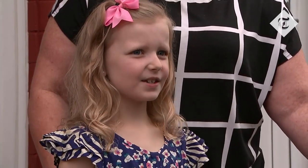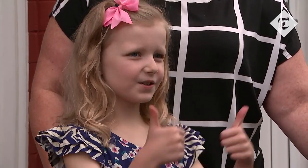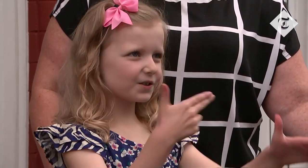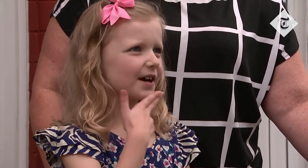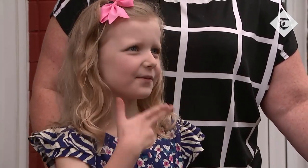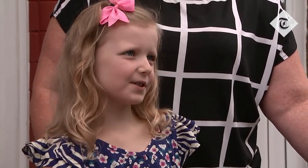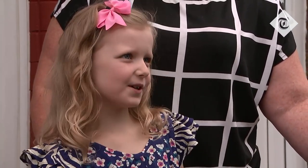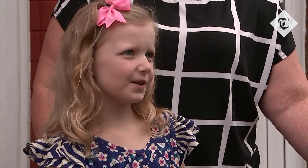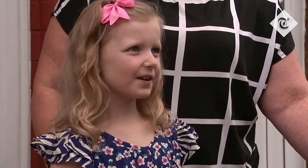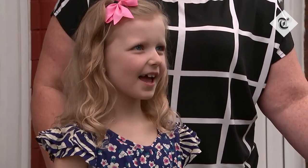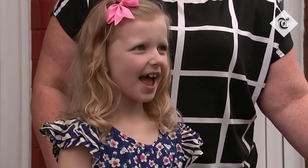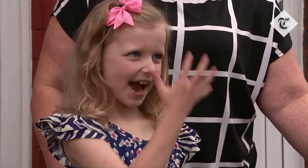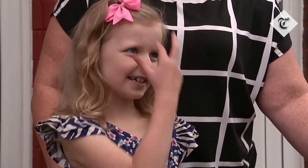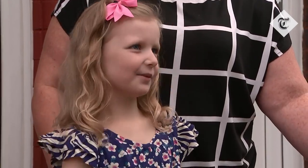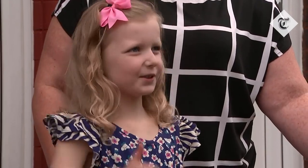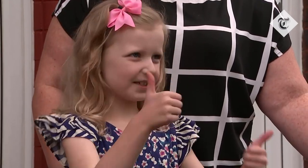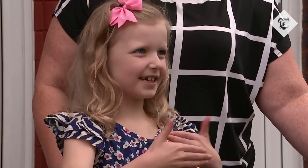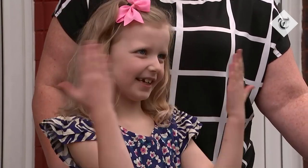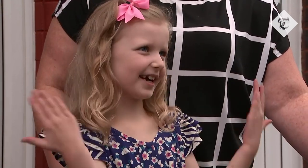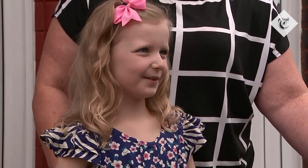good afternoon and have a good day again.